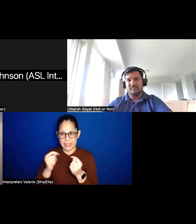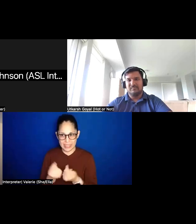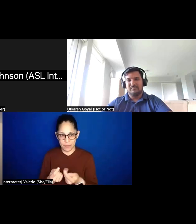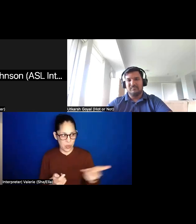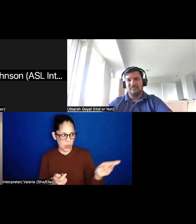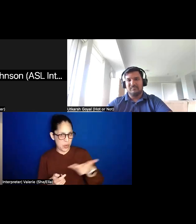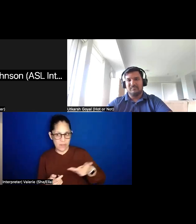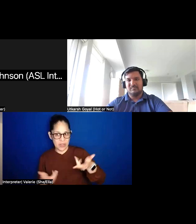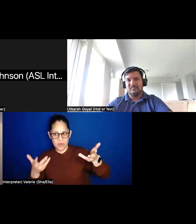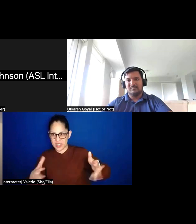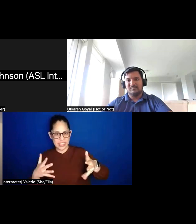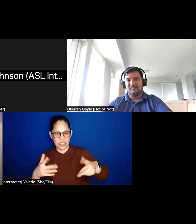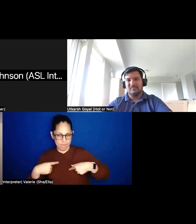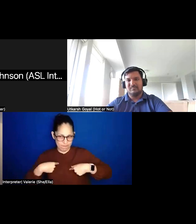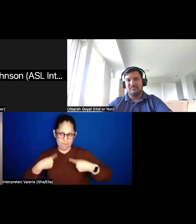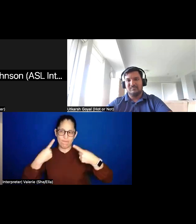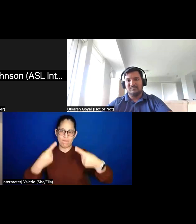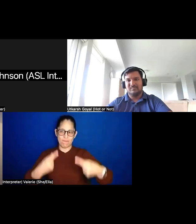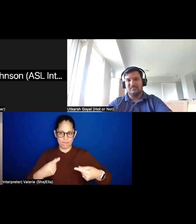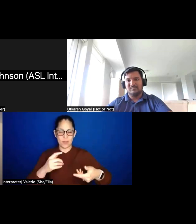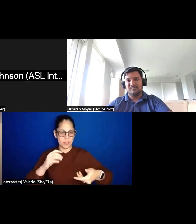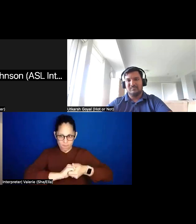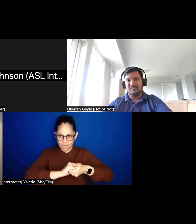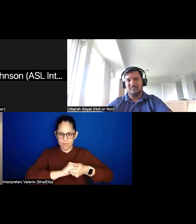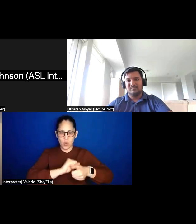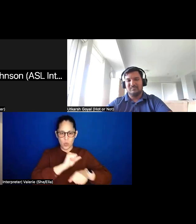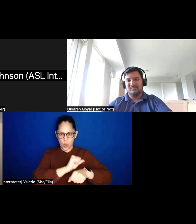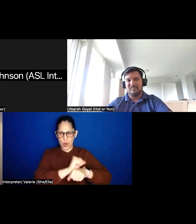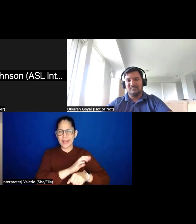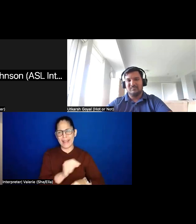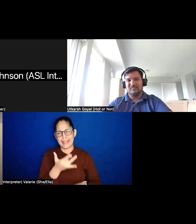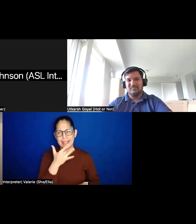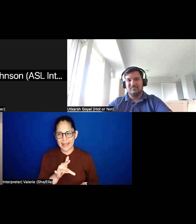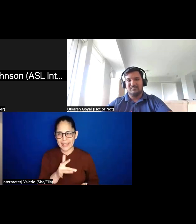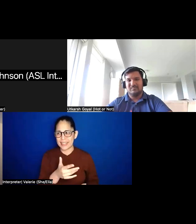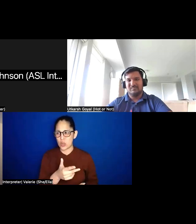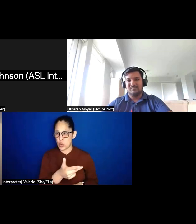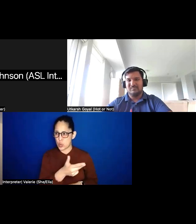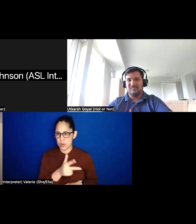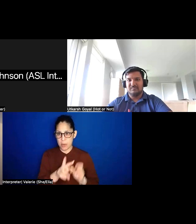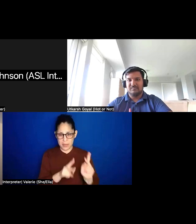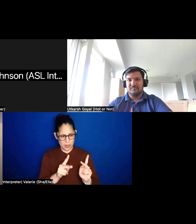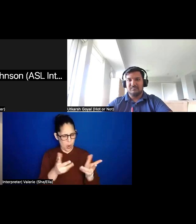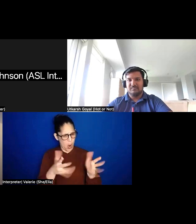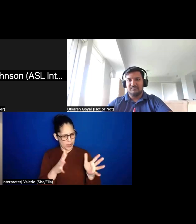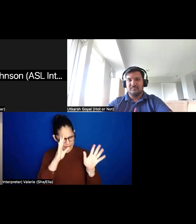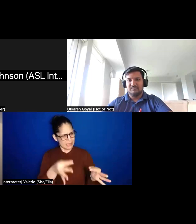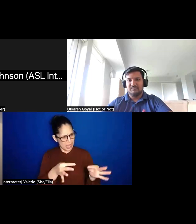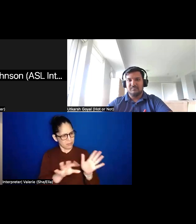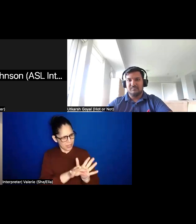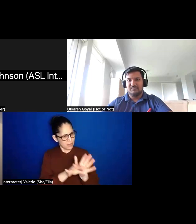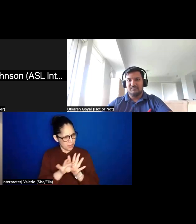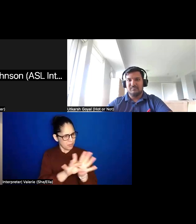three of us worked together, and we kind of got a bit lucky in that we were the people that we wanted to go and build this